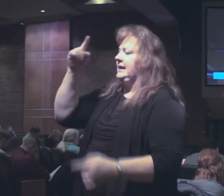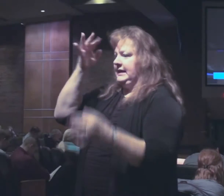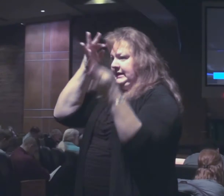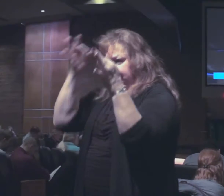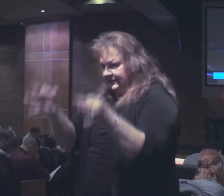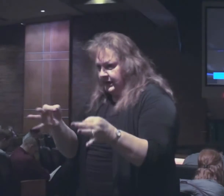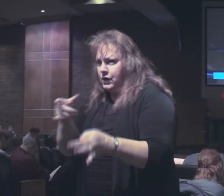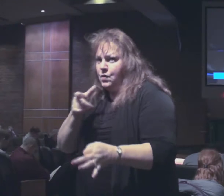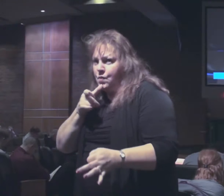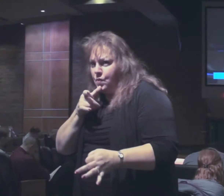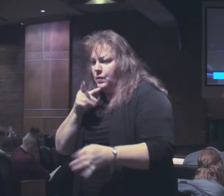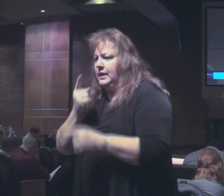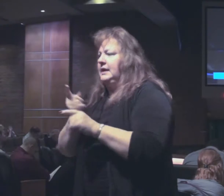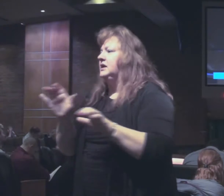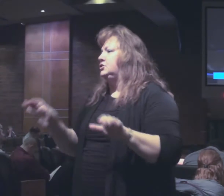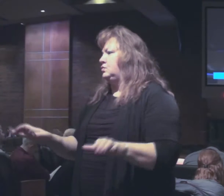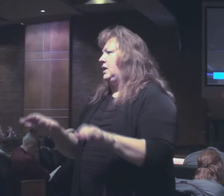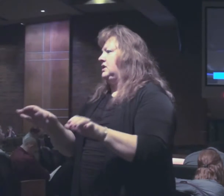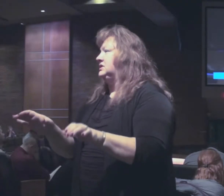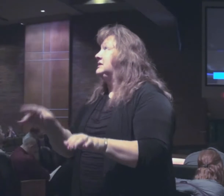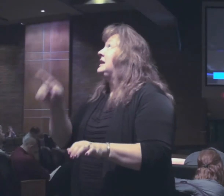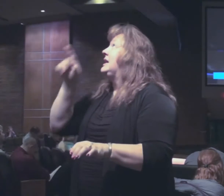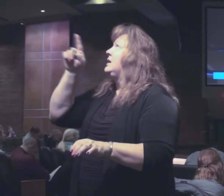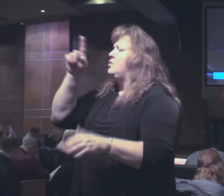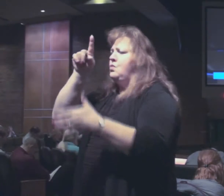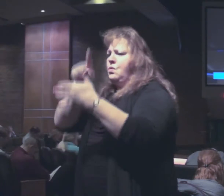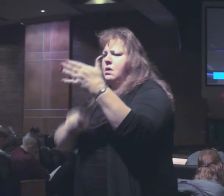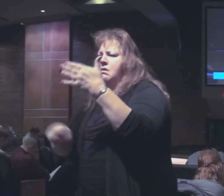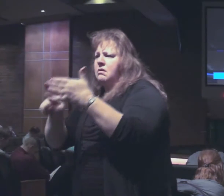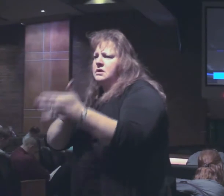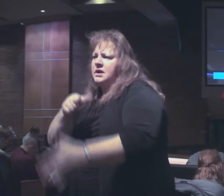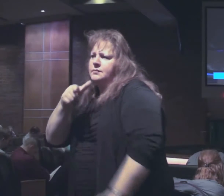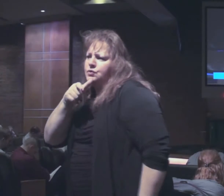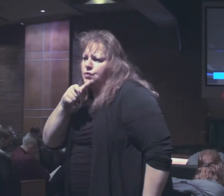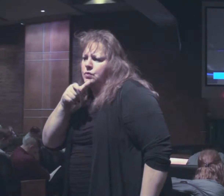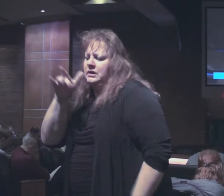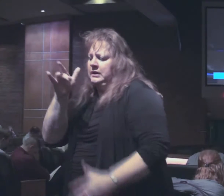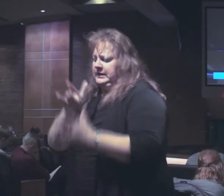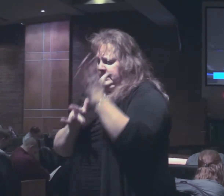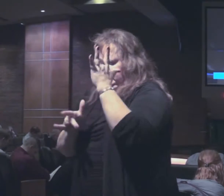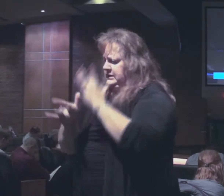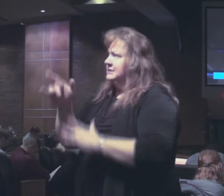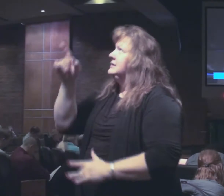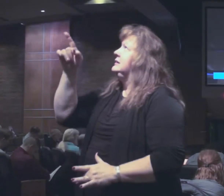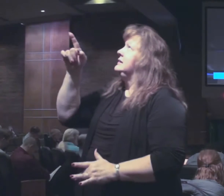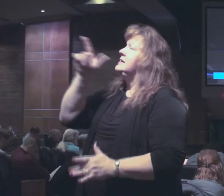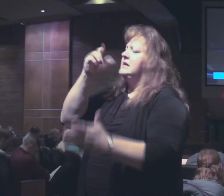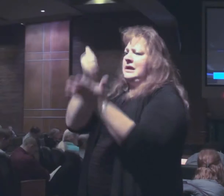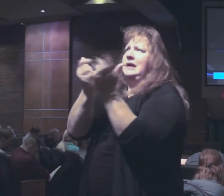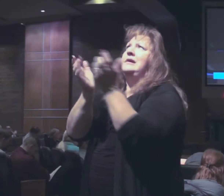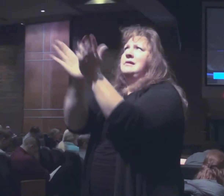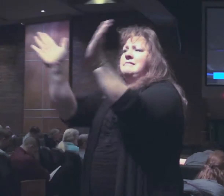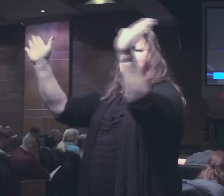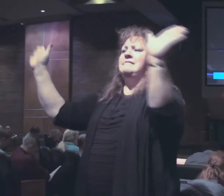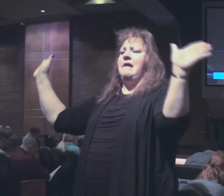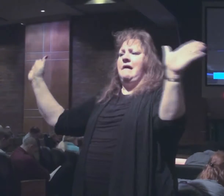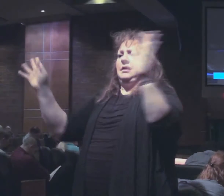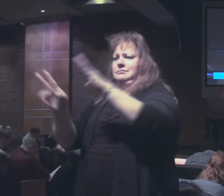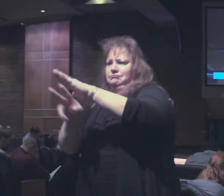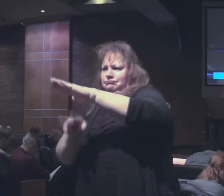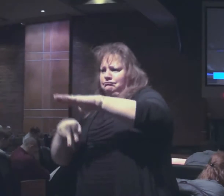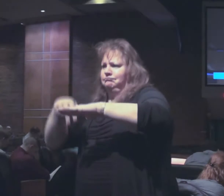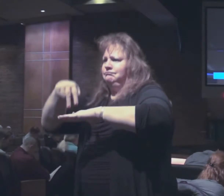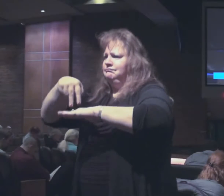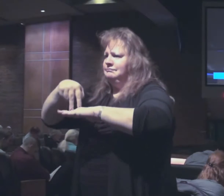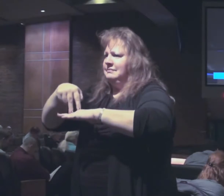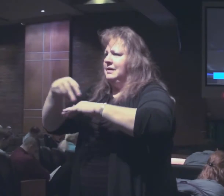declares righteous. Who is the one who condemns? Christ Jesus is he who had died, yes, who rather was raised, who